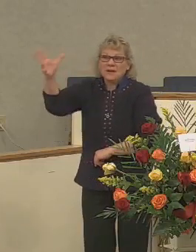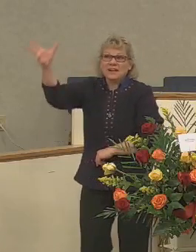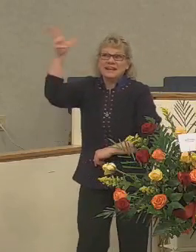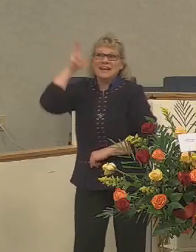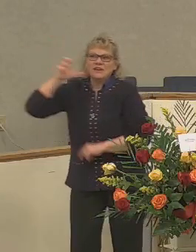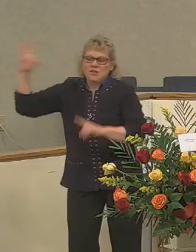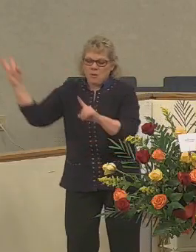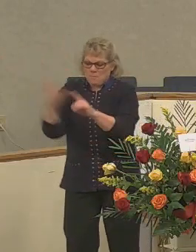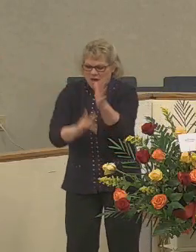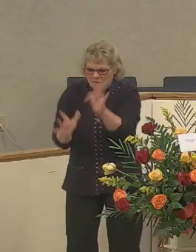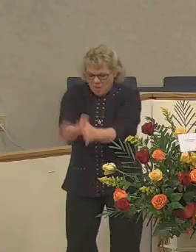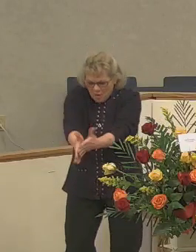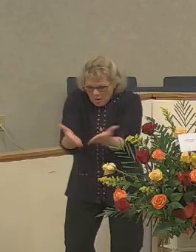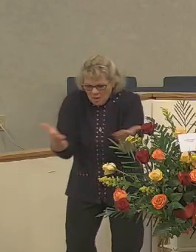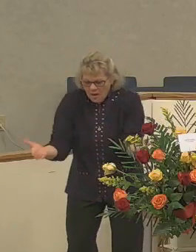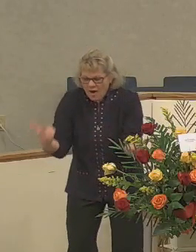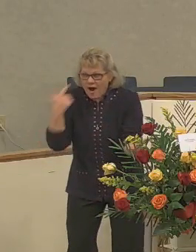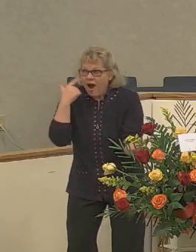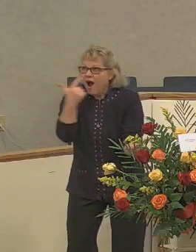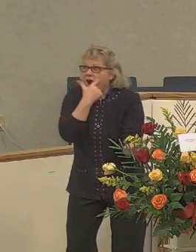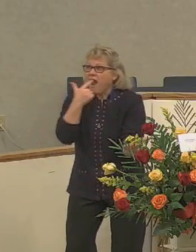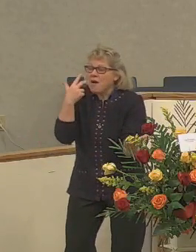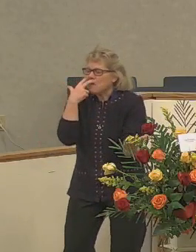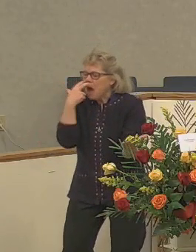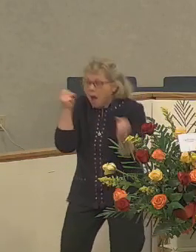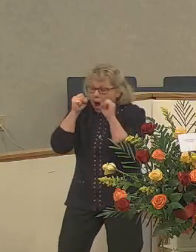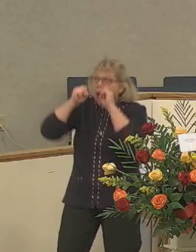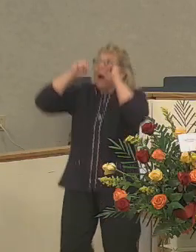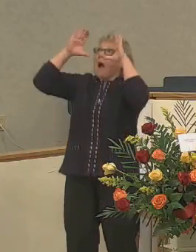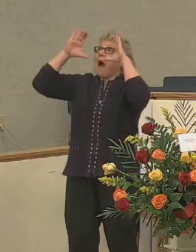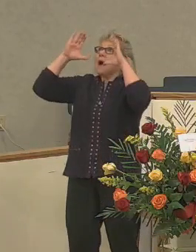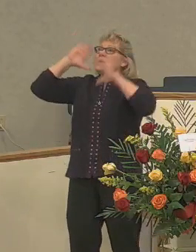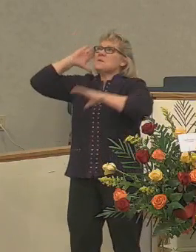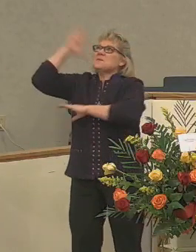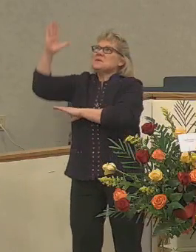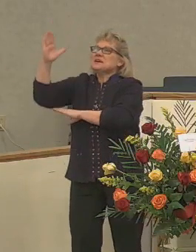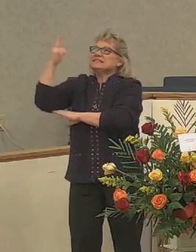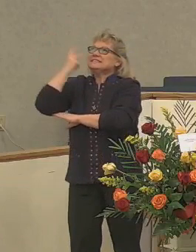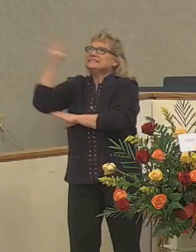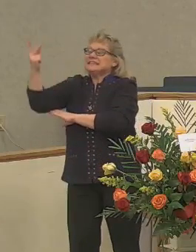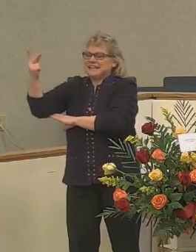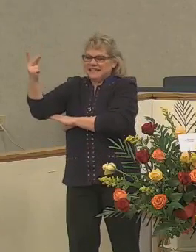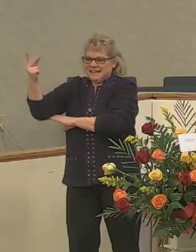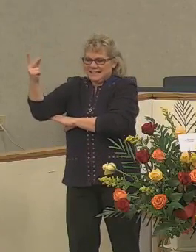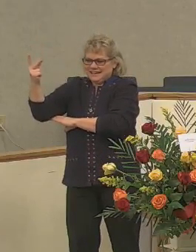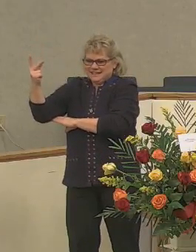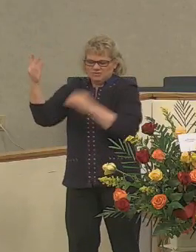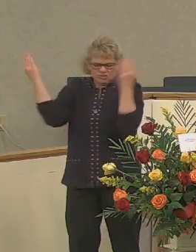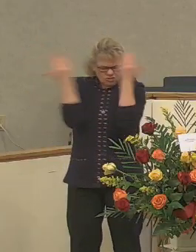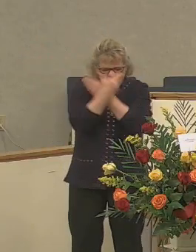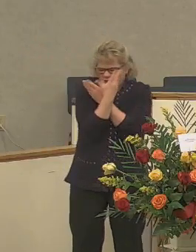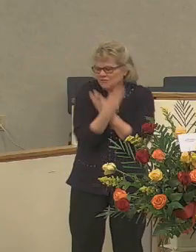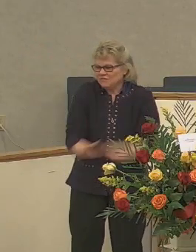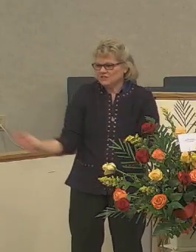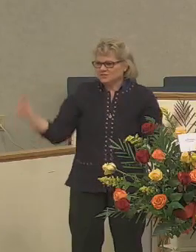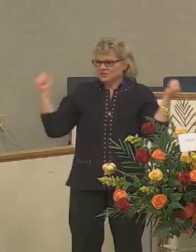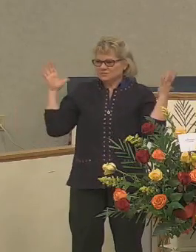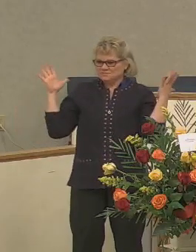book, and the eyes of the blind shall see out of obscurity and out of darkness.